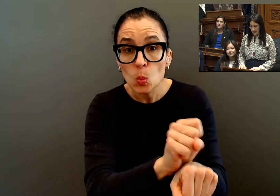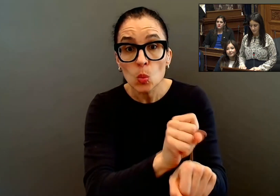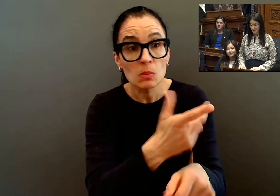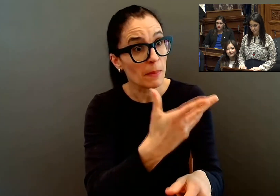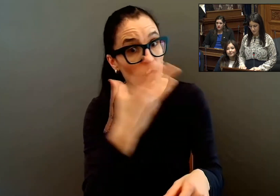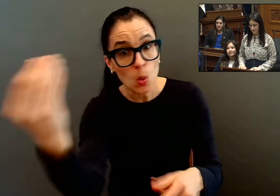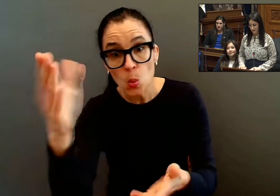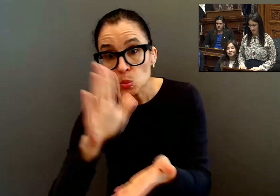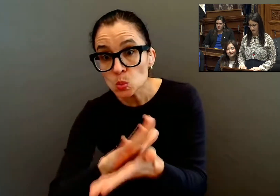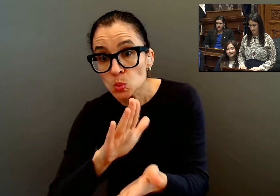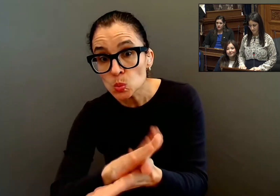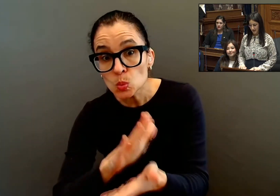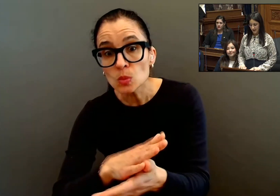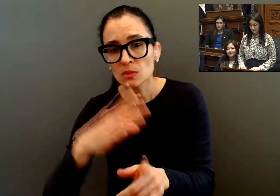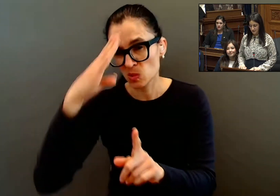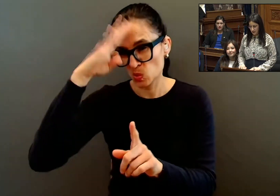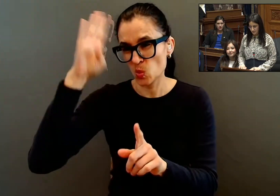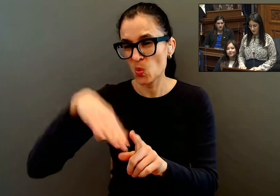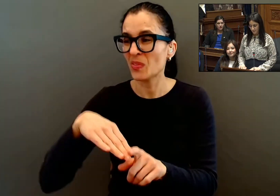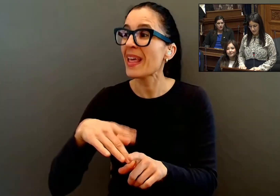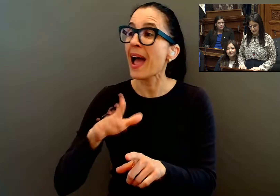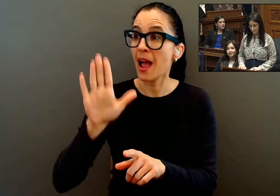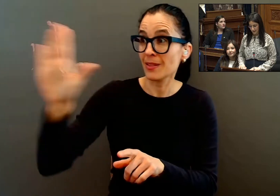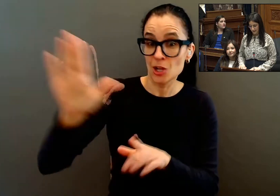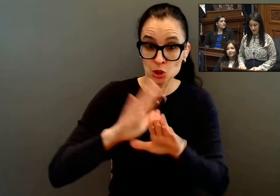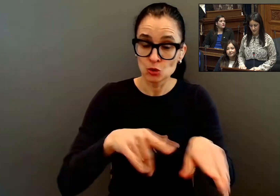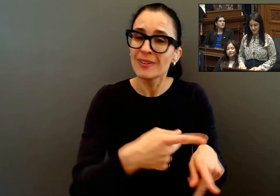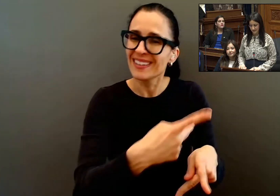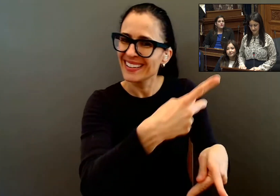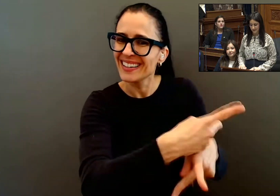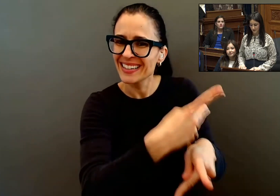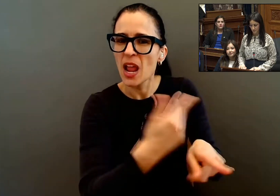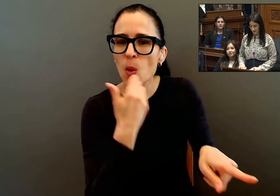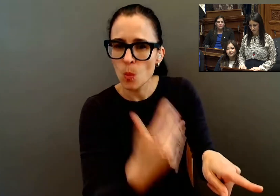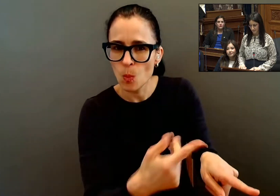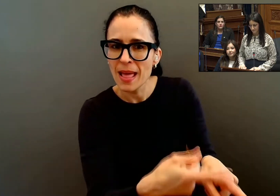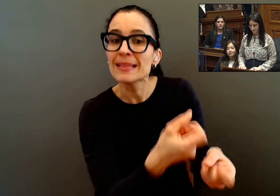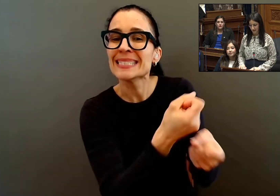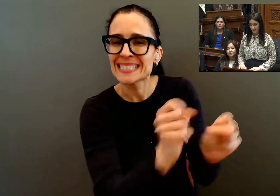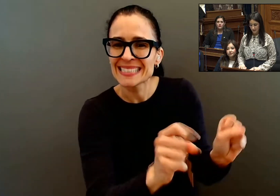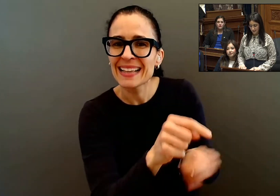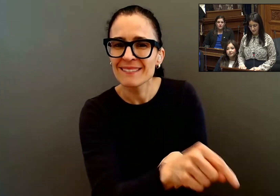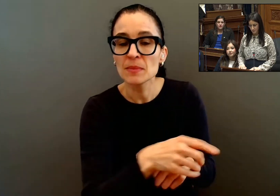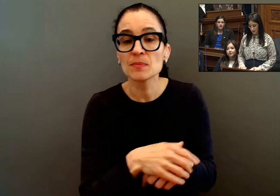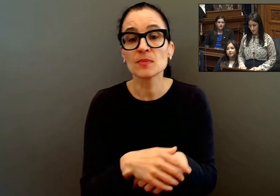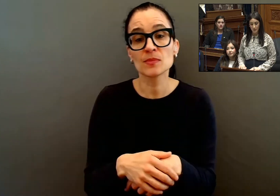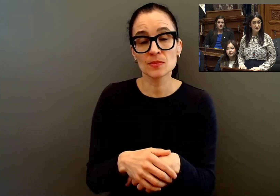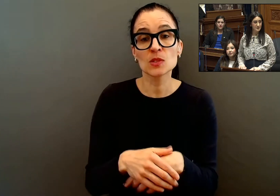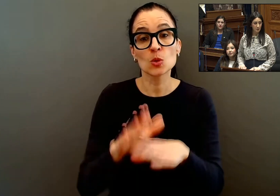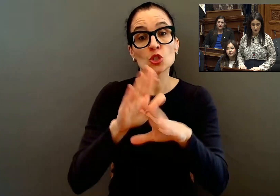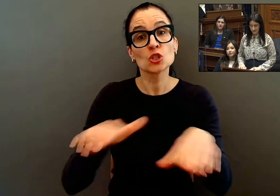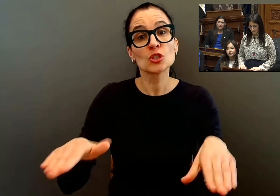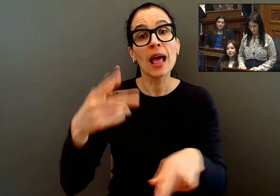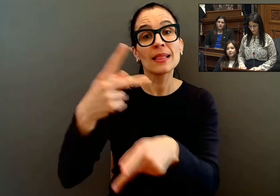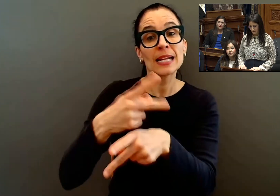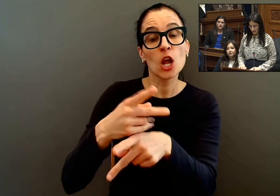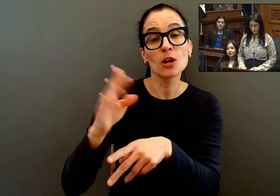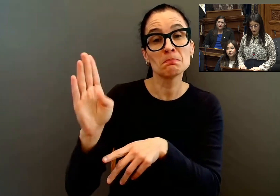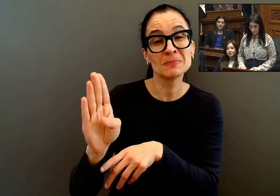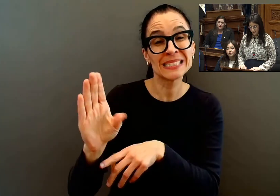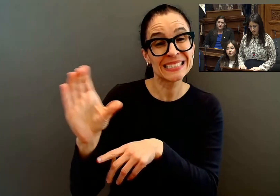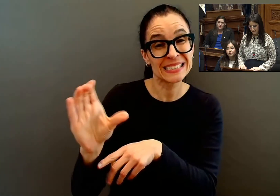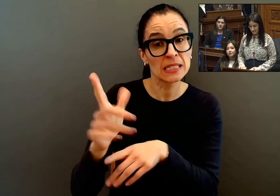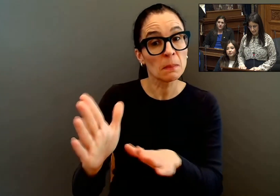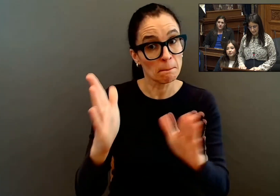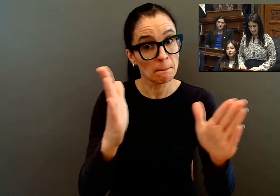is absolutely critical, and the Child Care BC plan cannot succeed without them. That's why we've supported them